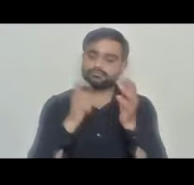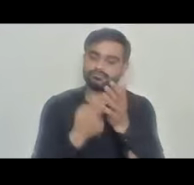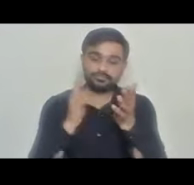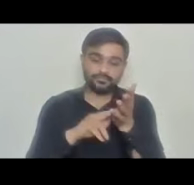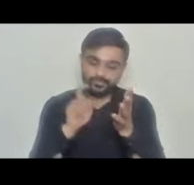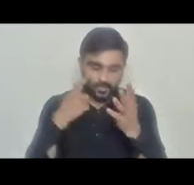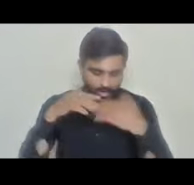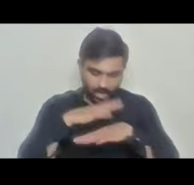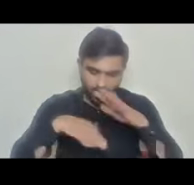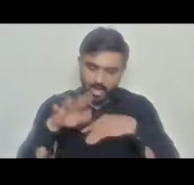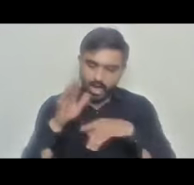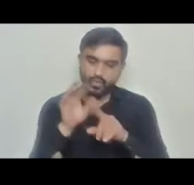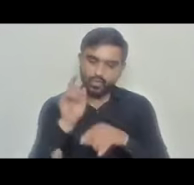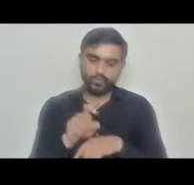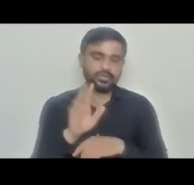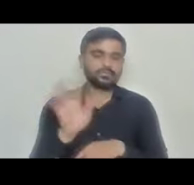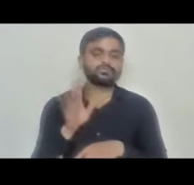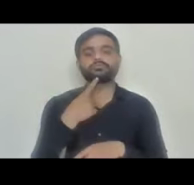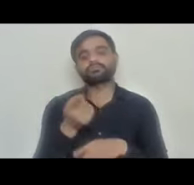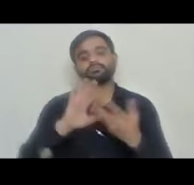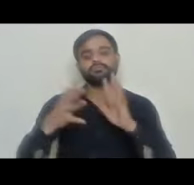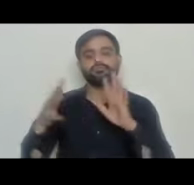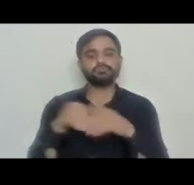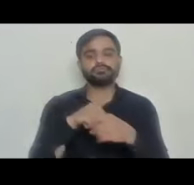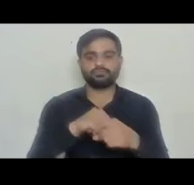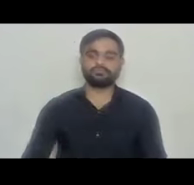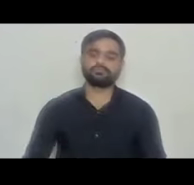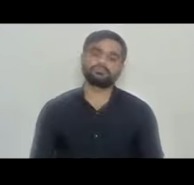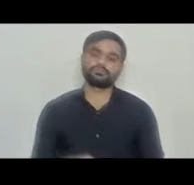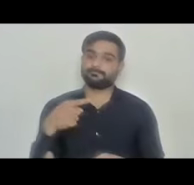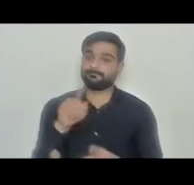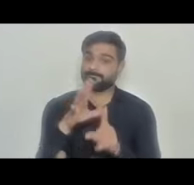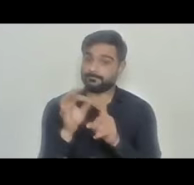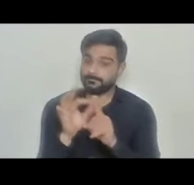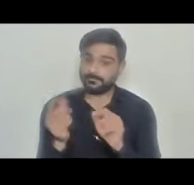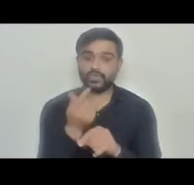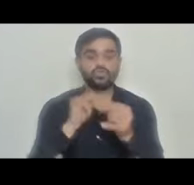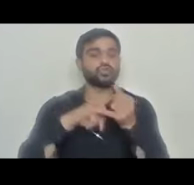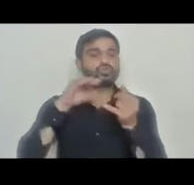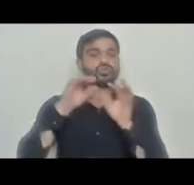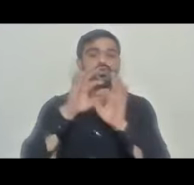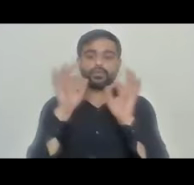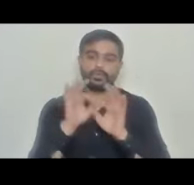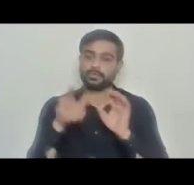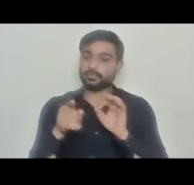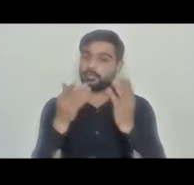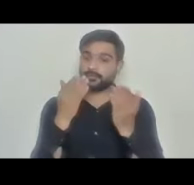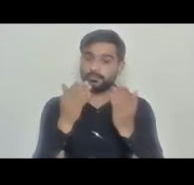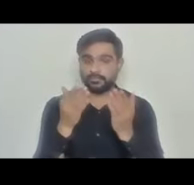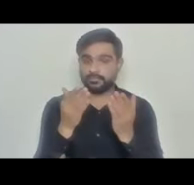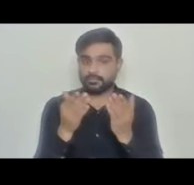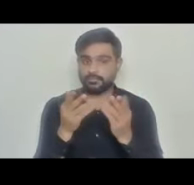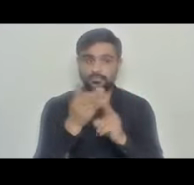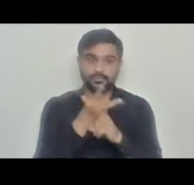analysis. Or you could do it by yourself, not using software, which is not